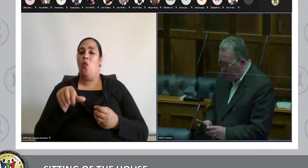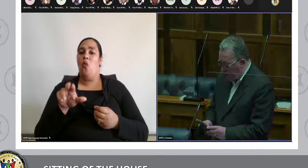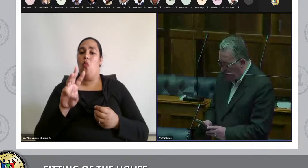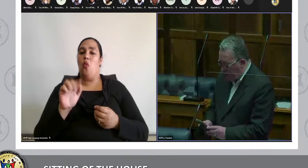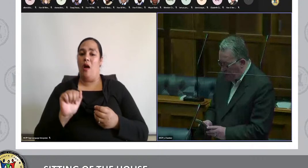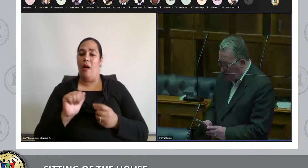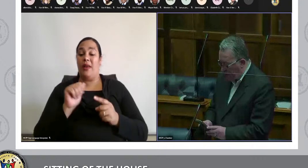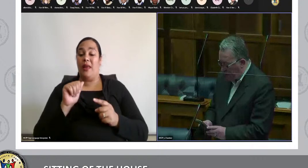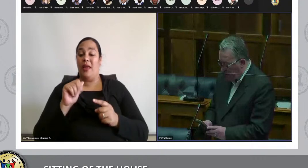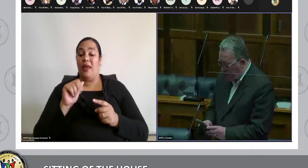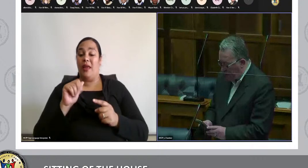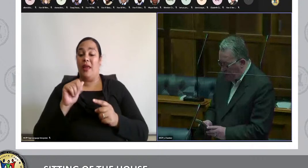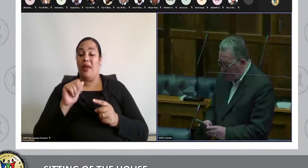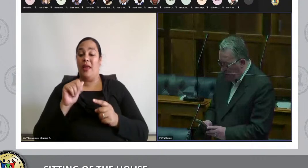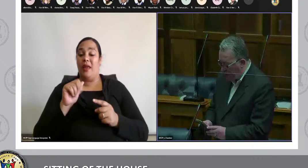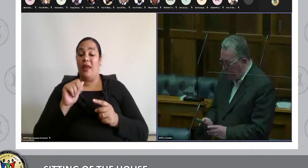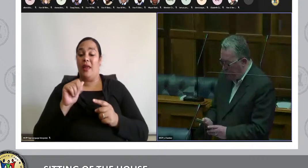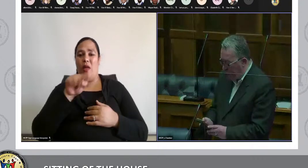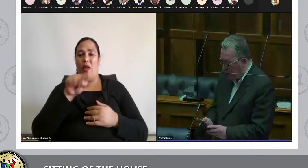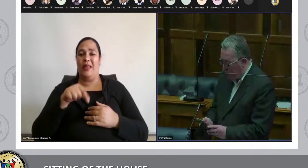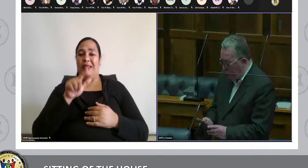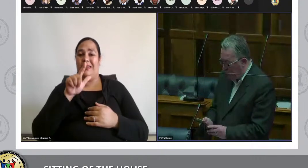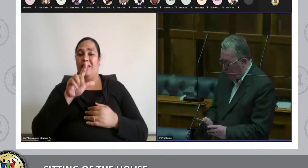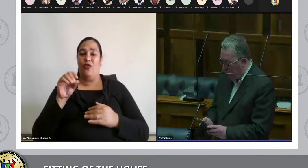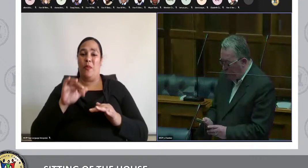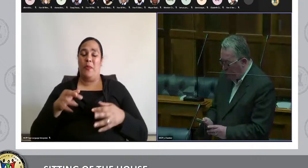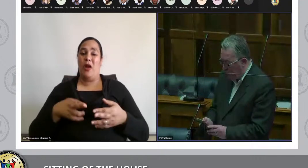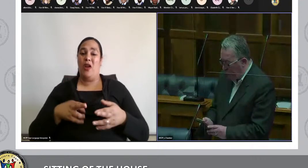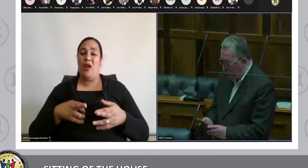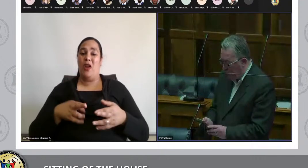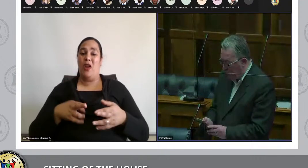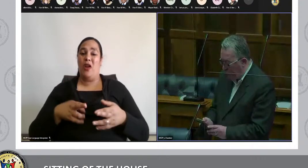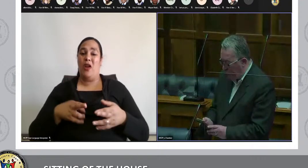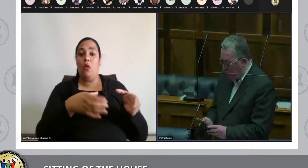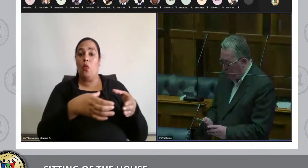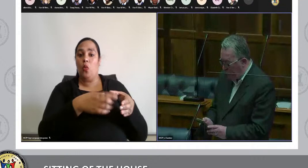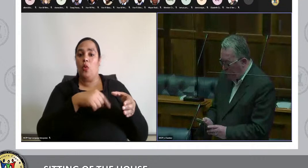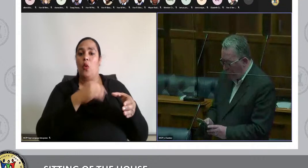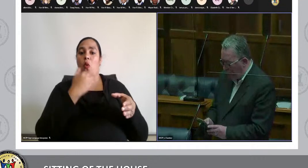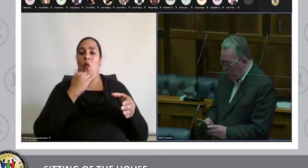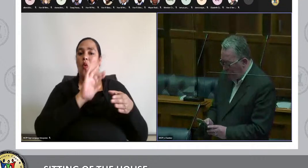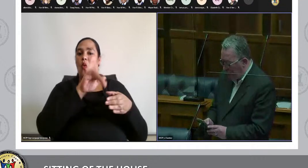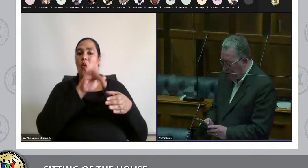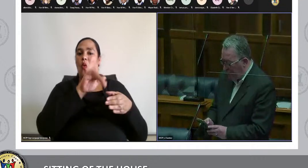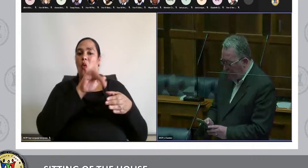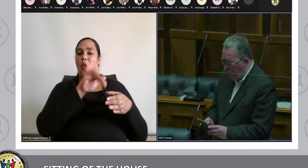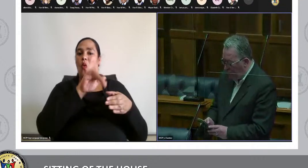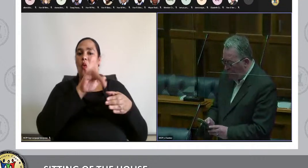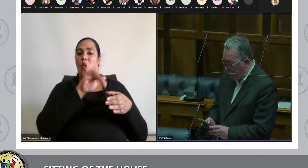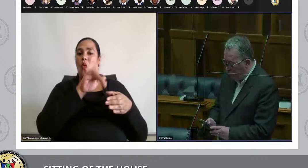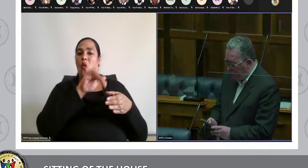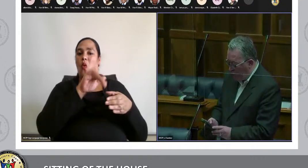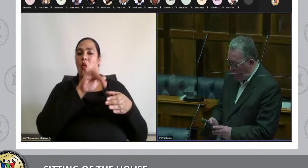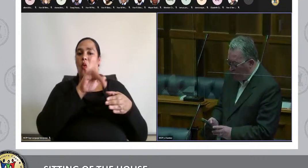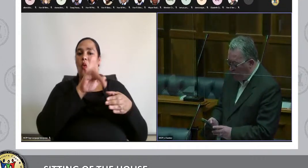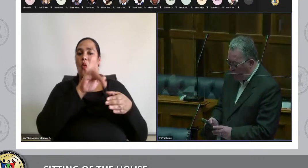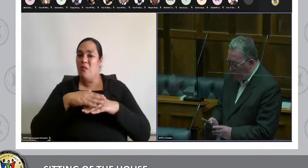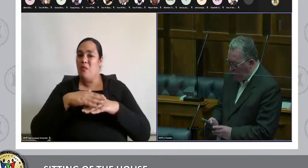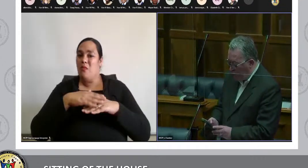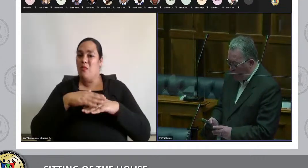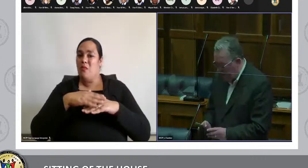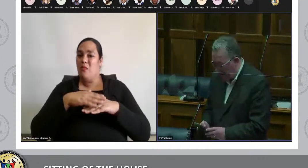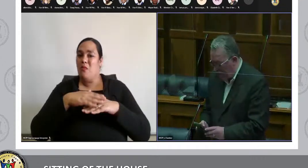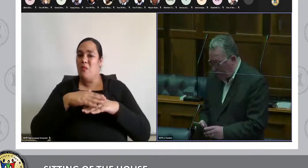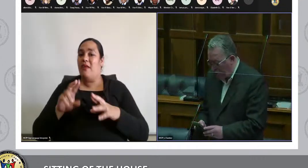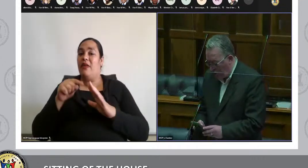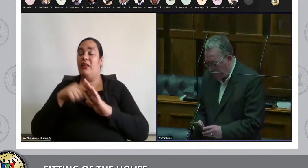concerned that there are over 1,700 people in Riversdale alone that are over the age of 60. We are further informed that the